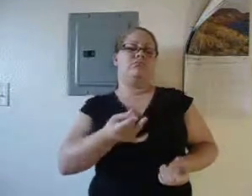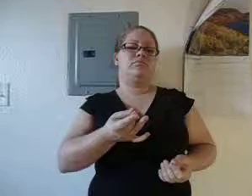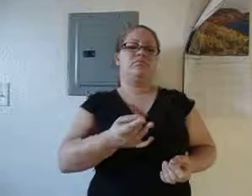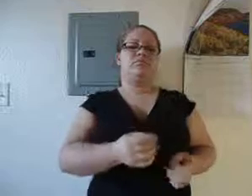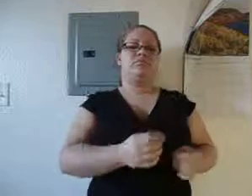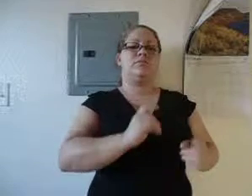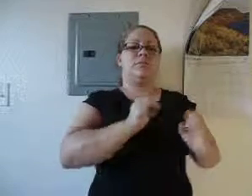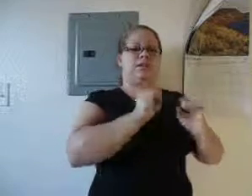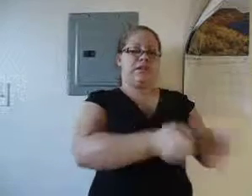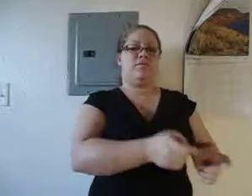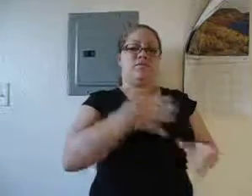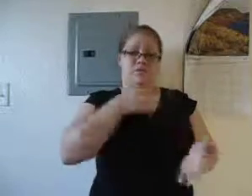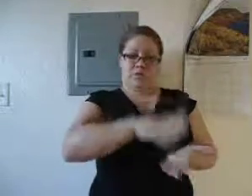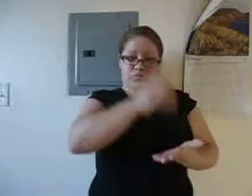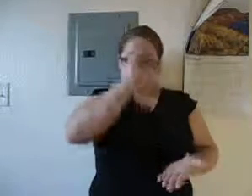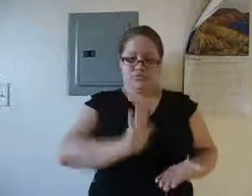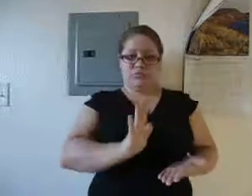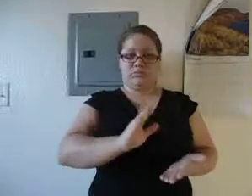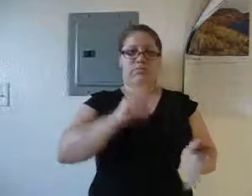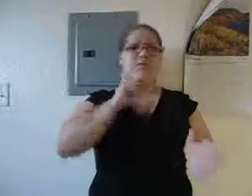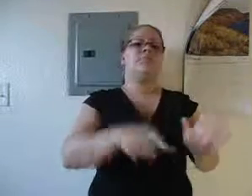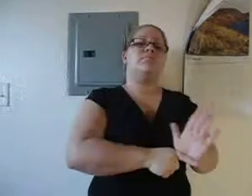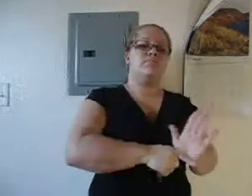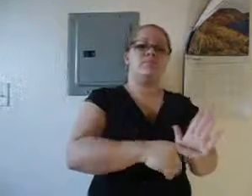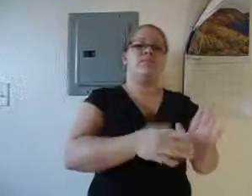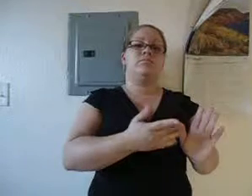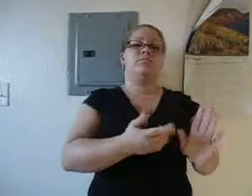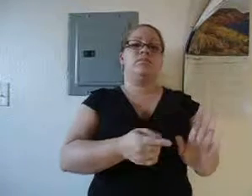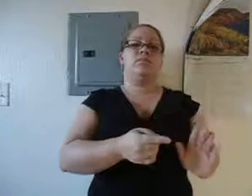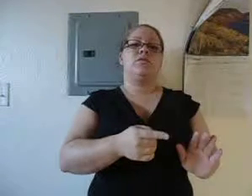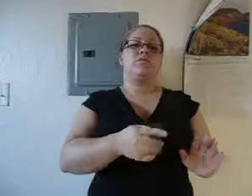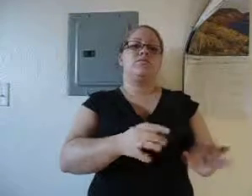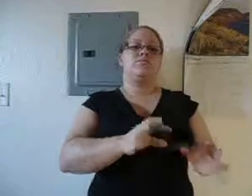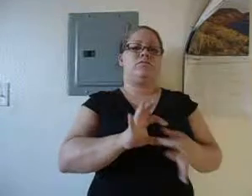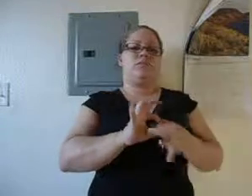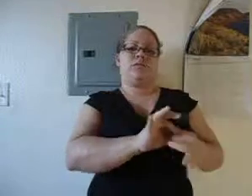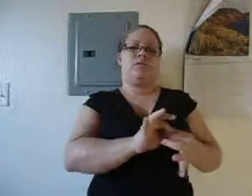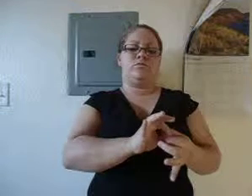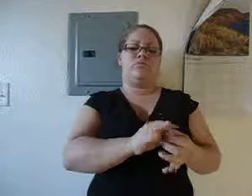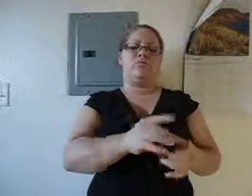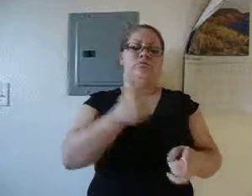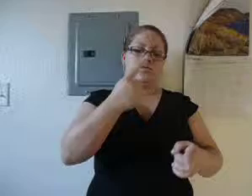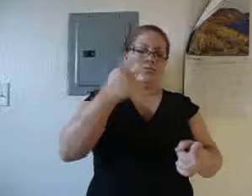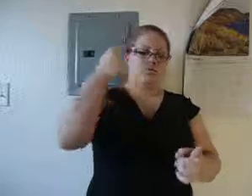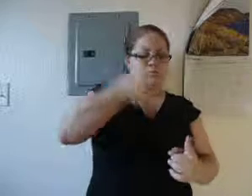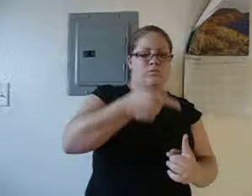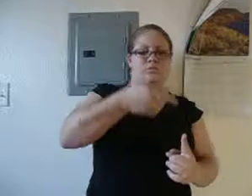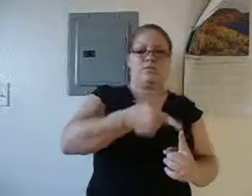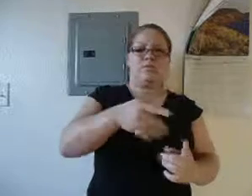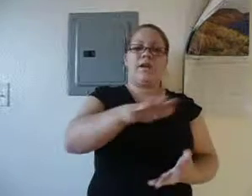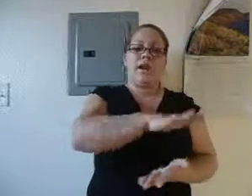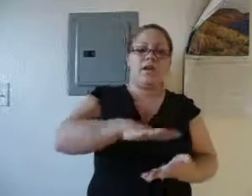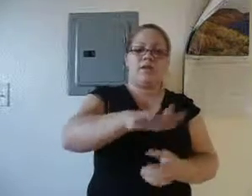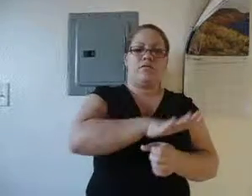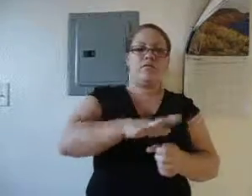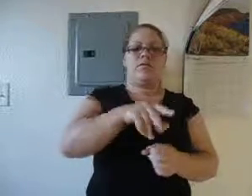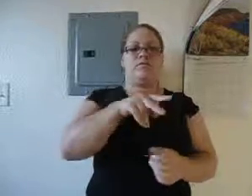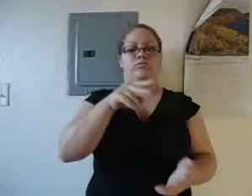particular content area. And I'm going to use two examples to really illustrate how you could do this on very different levels. First of all,